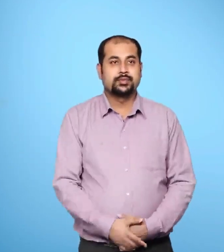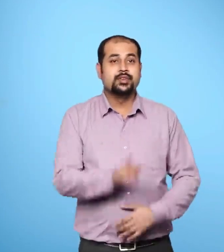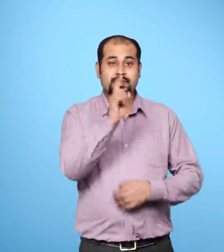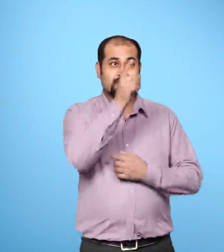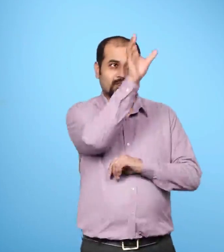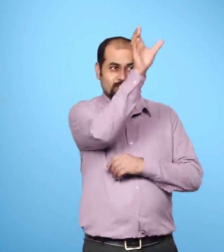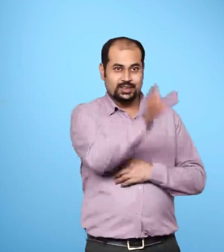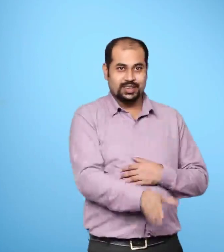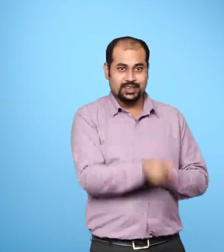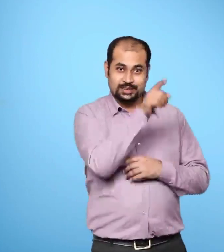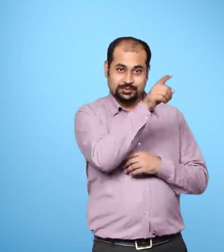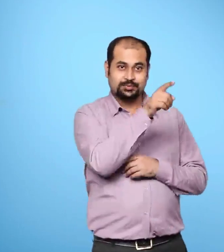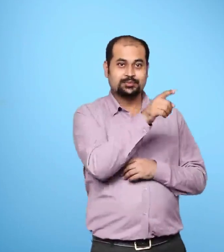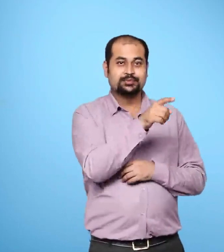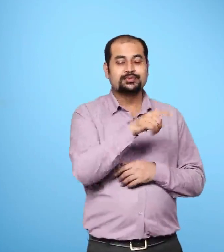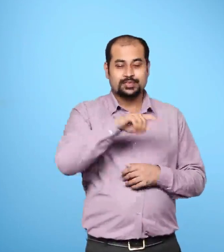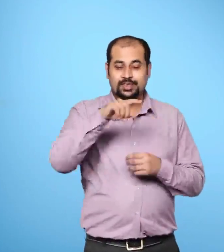The first column has the entries